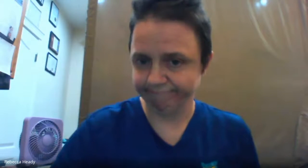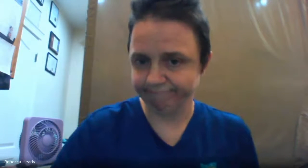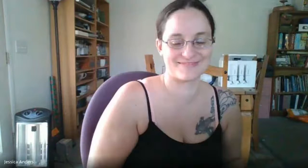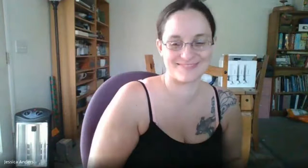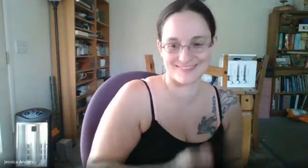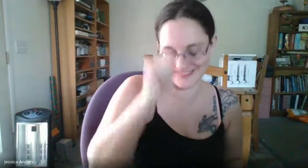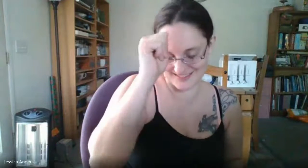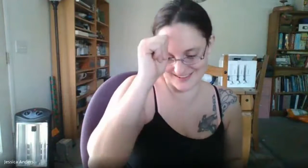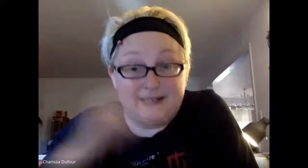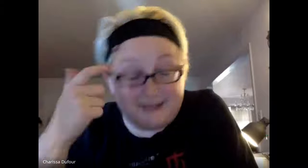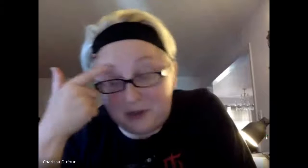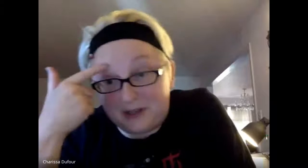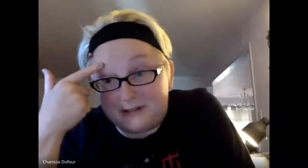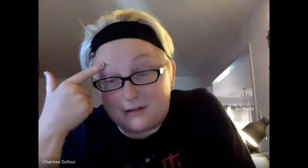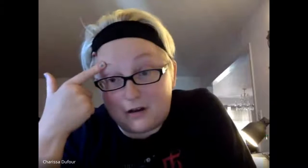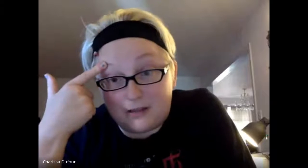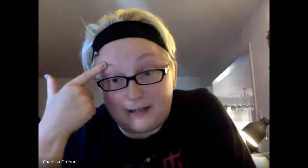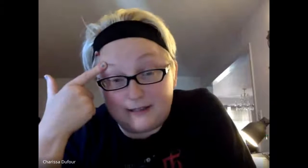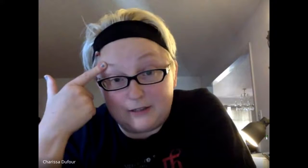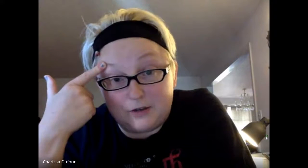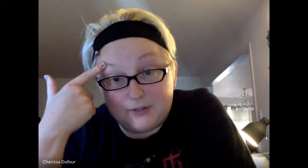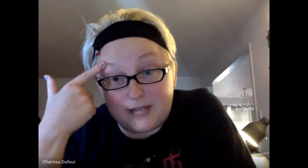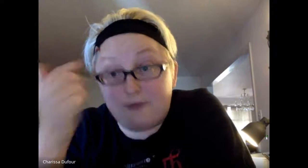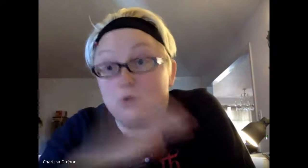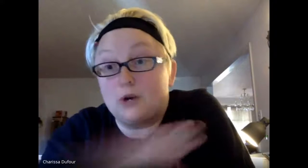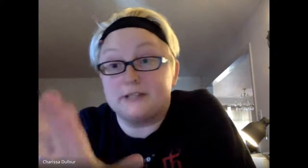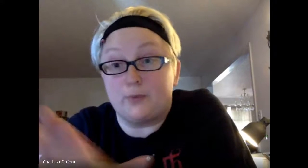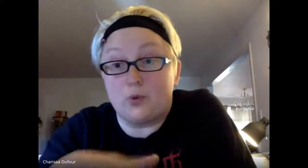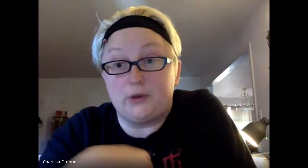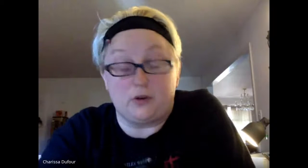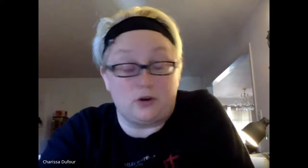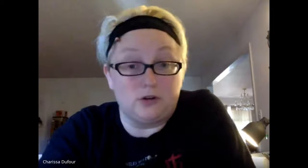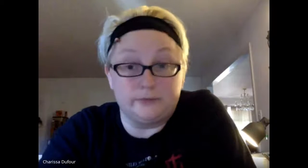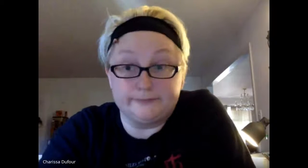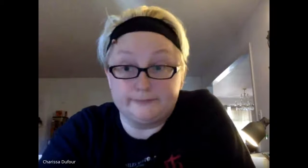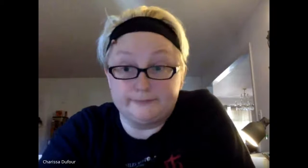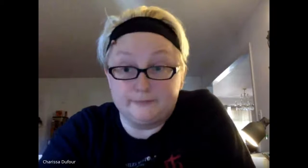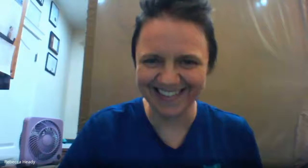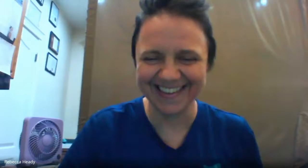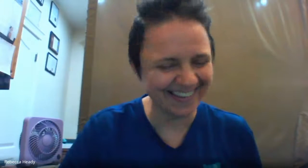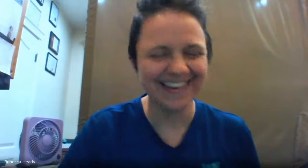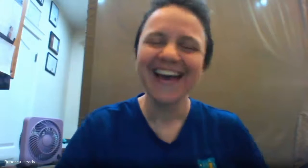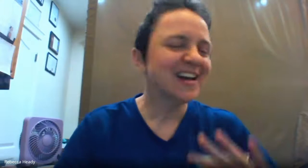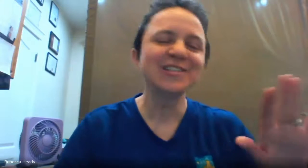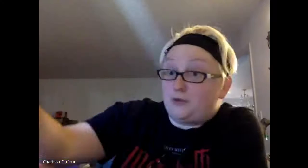I need to get that one in. All Elliot knows, everyone is a boy or a girl. See that boy over there fighting that